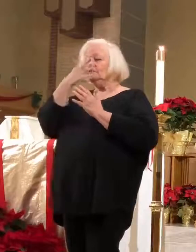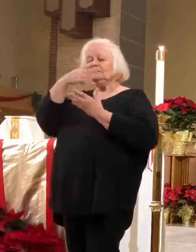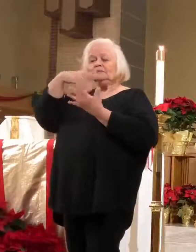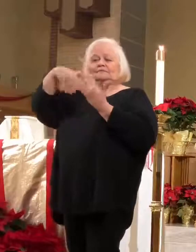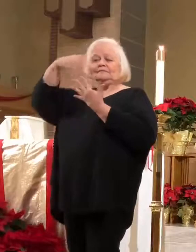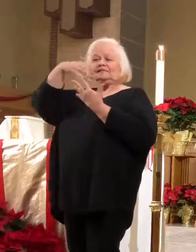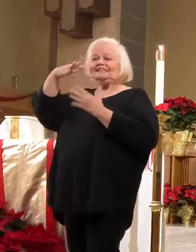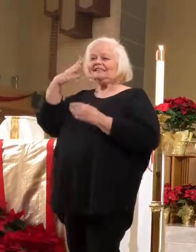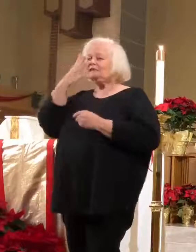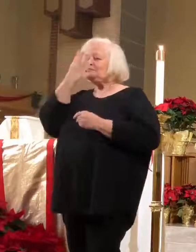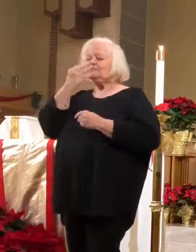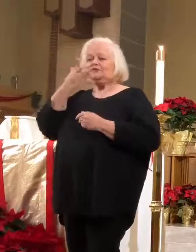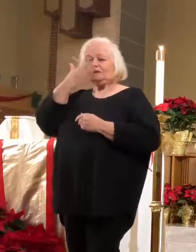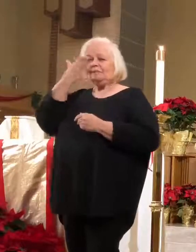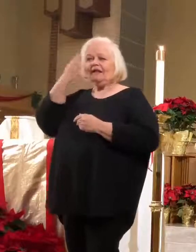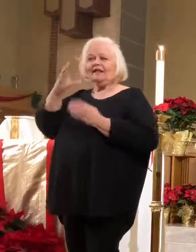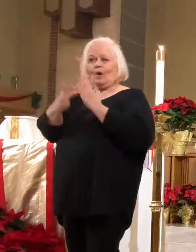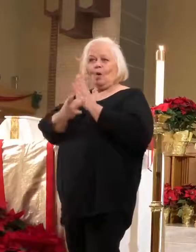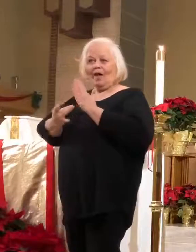oil,